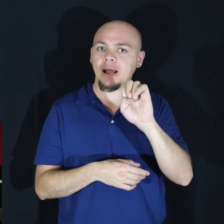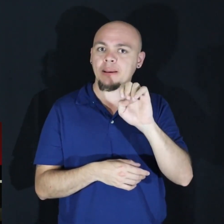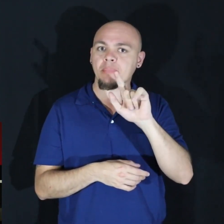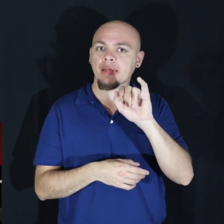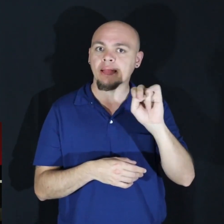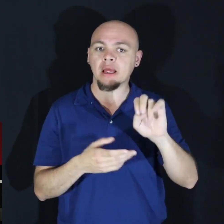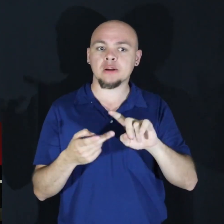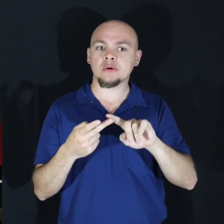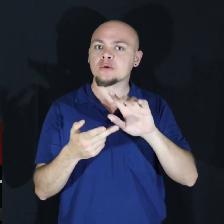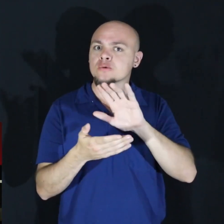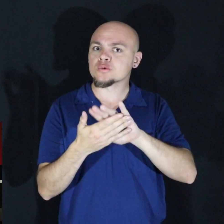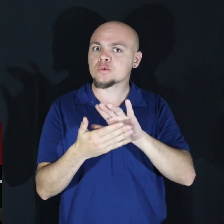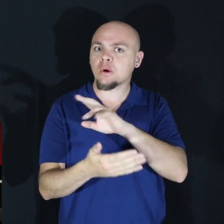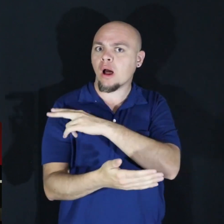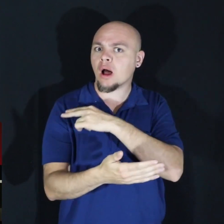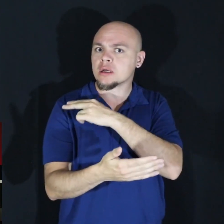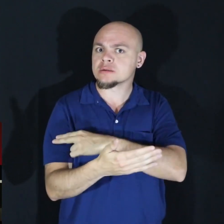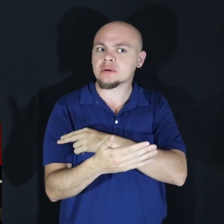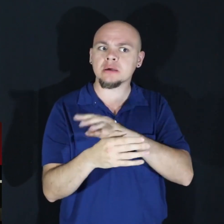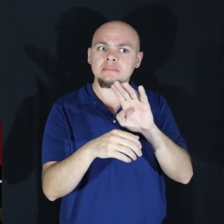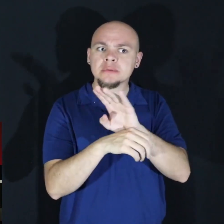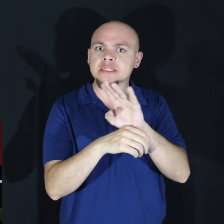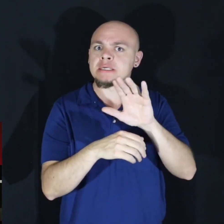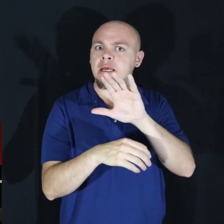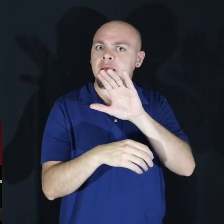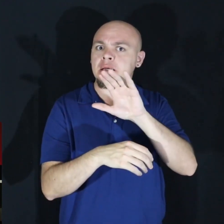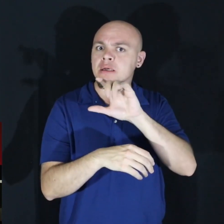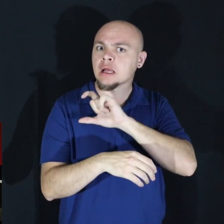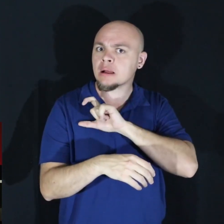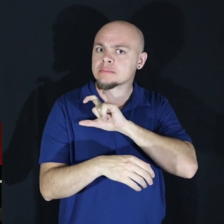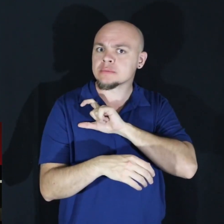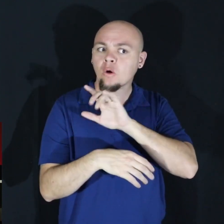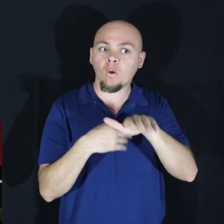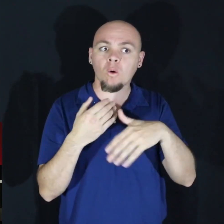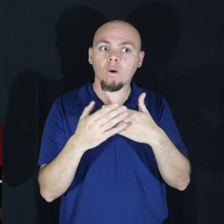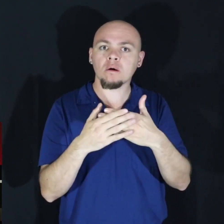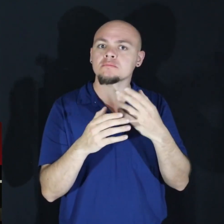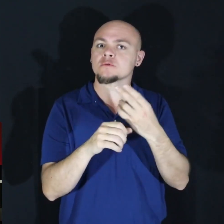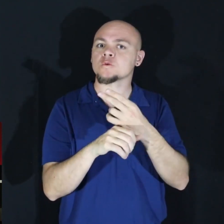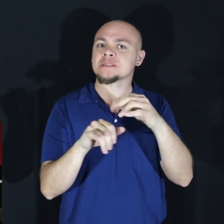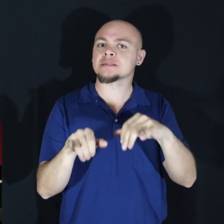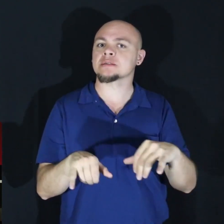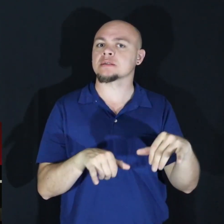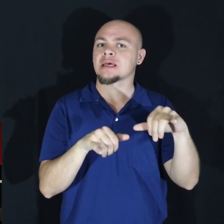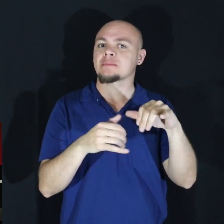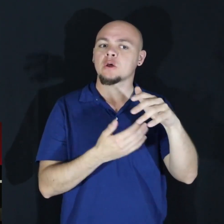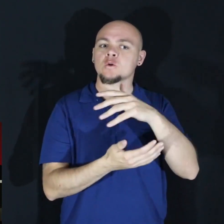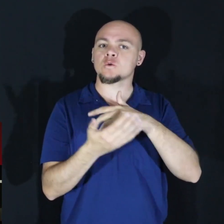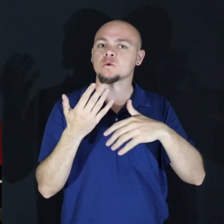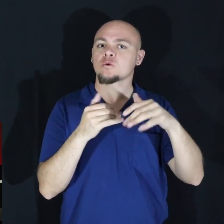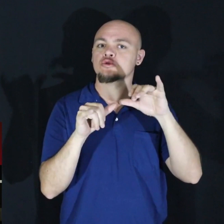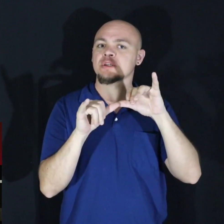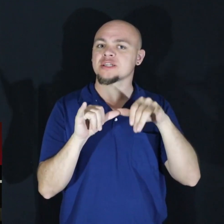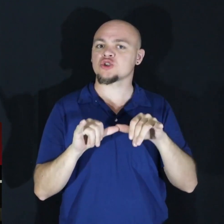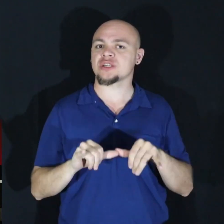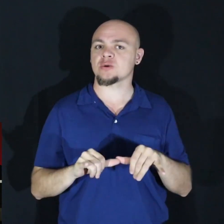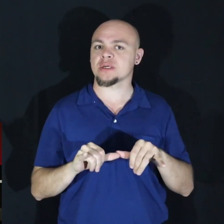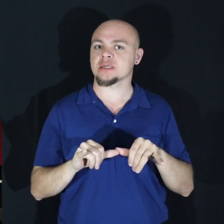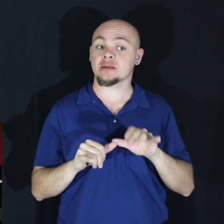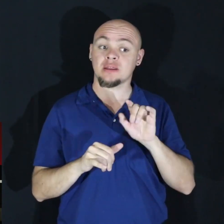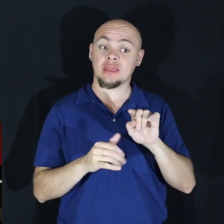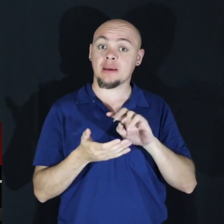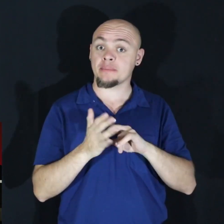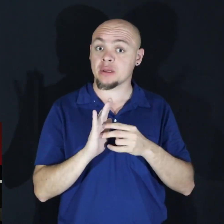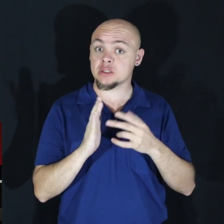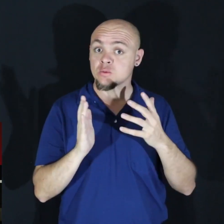hospitals, businesses. All the ones you read about, almost all of them are driven by the same thing, social engineering, which is just code